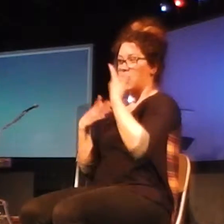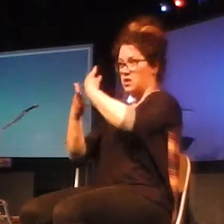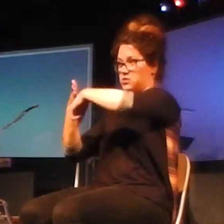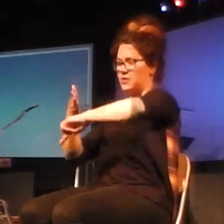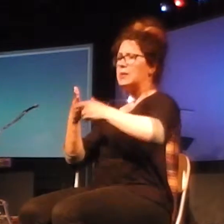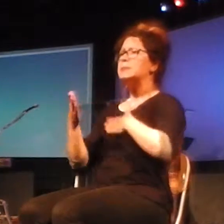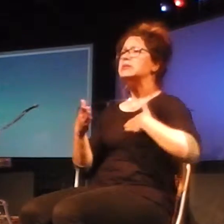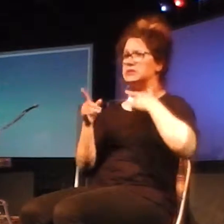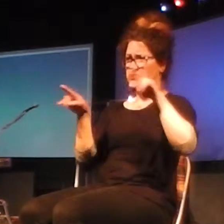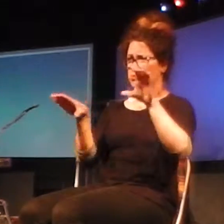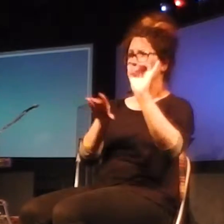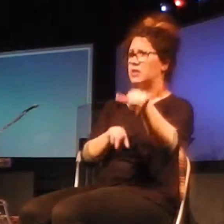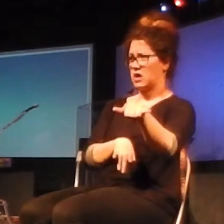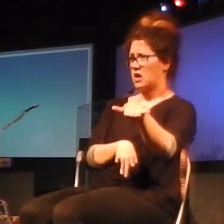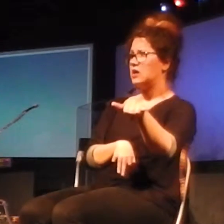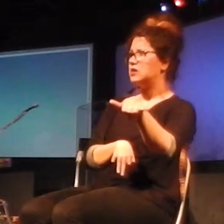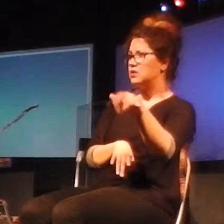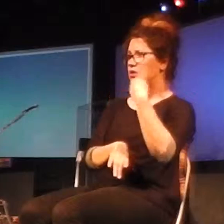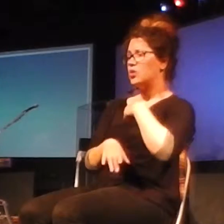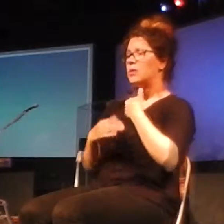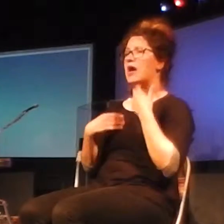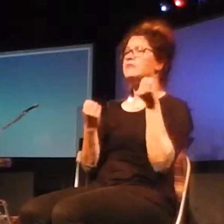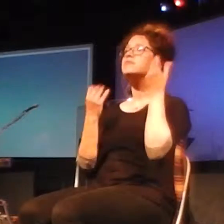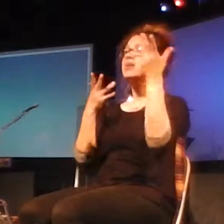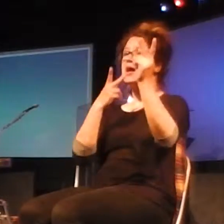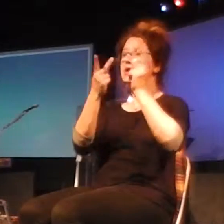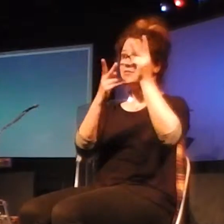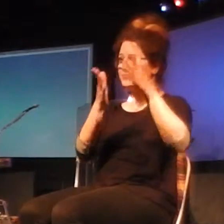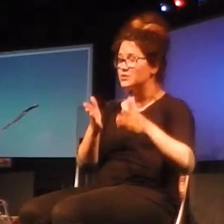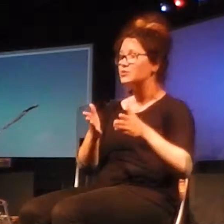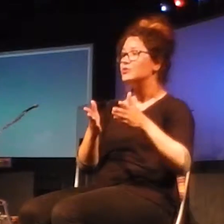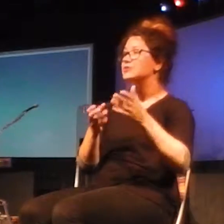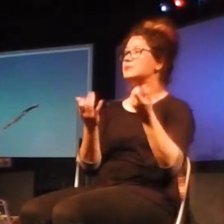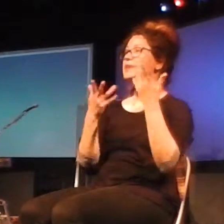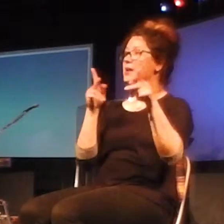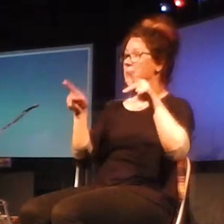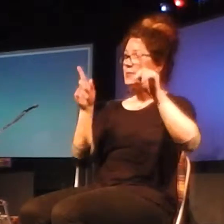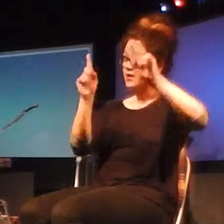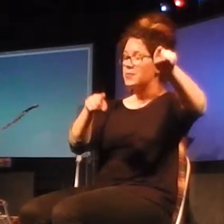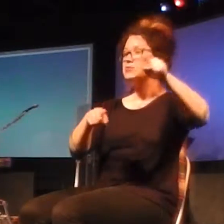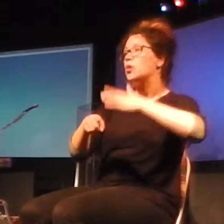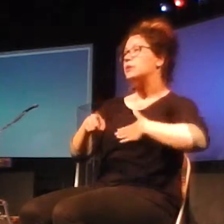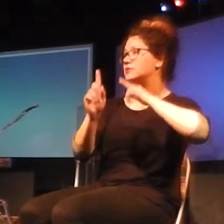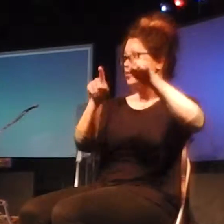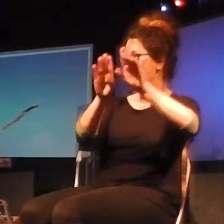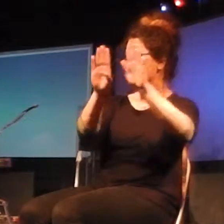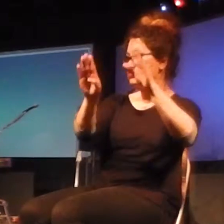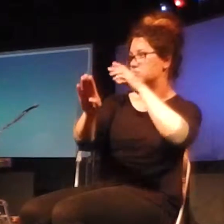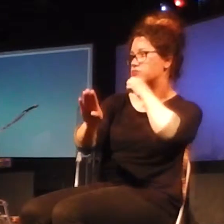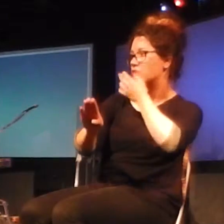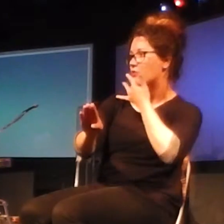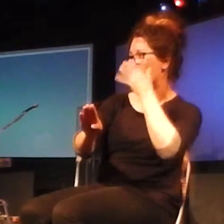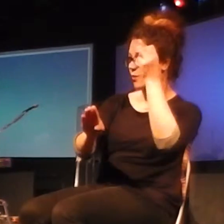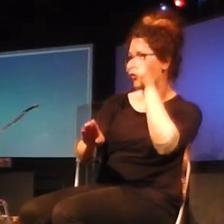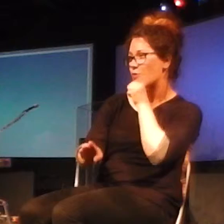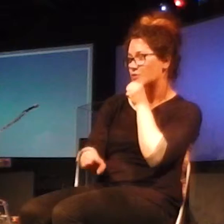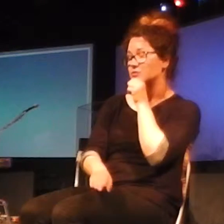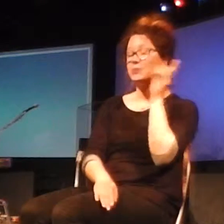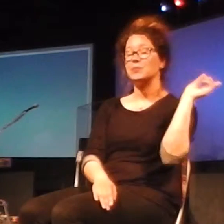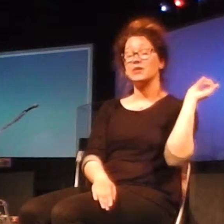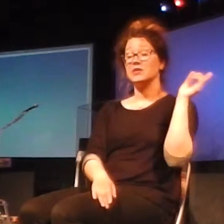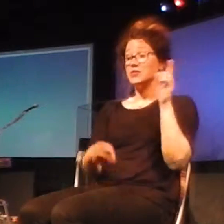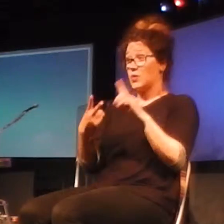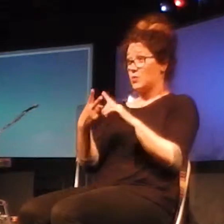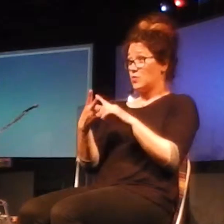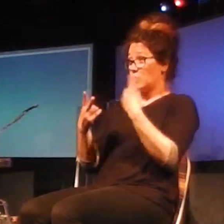do that. When we have lots of guests, lots of visitors, that is the place to do it, so make sure to go to the orange wall. The second thing that Lori also mentioned that we just wanted to give you a